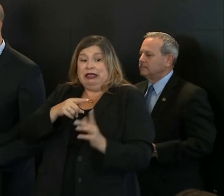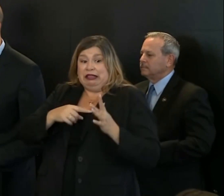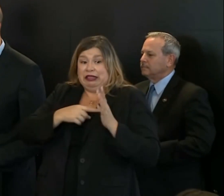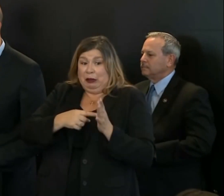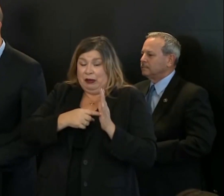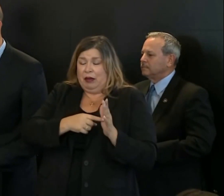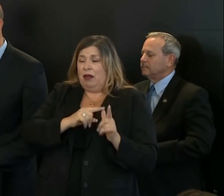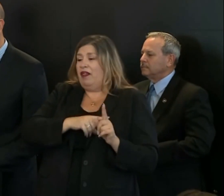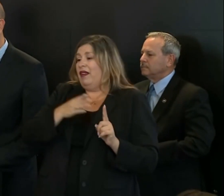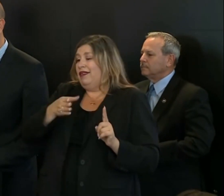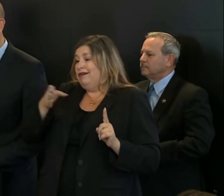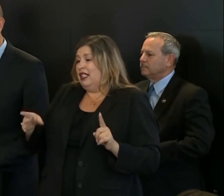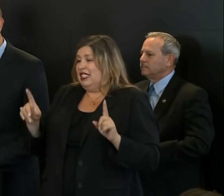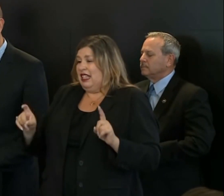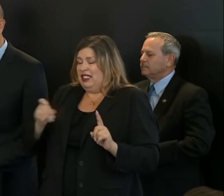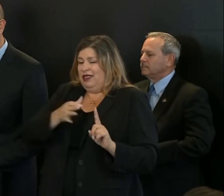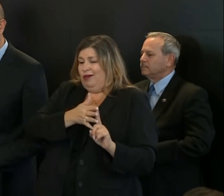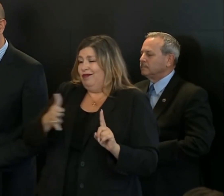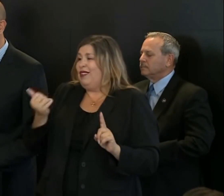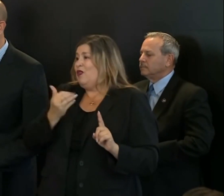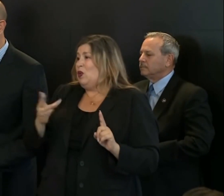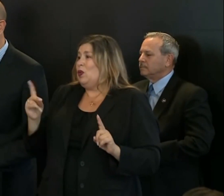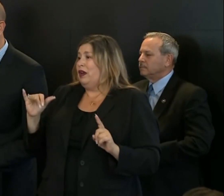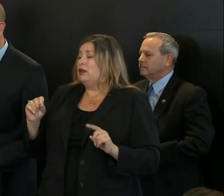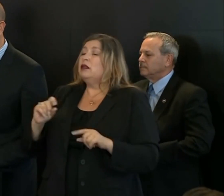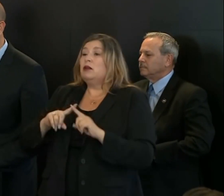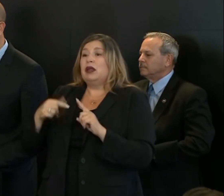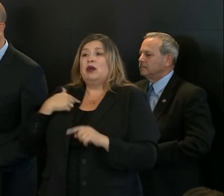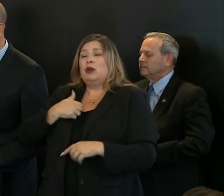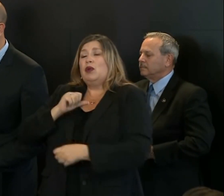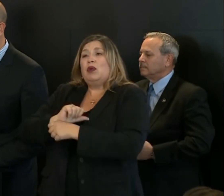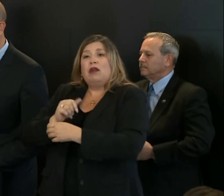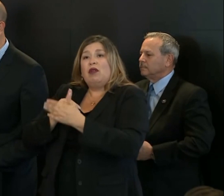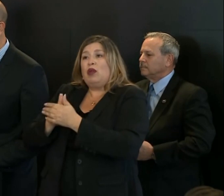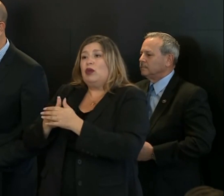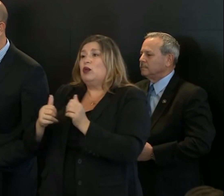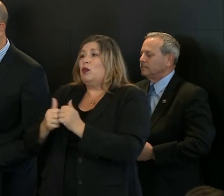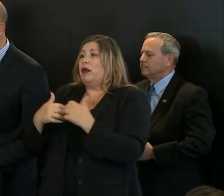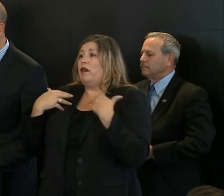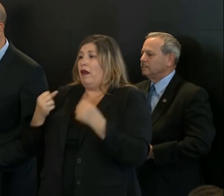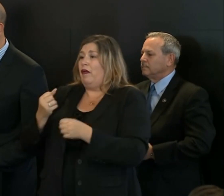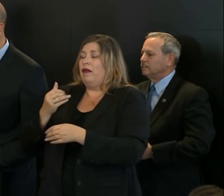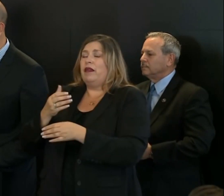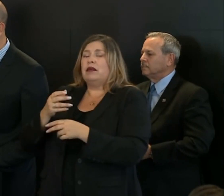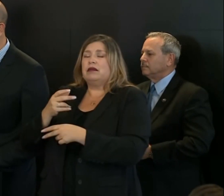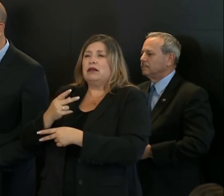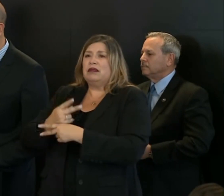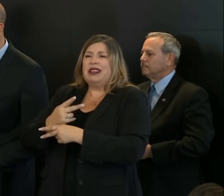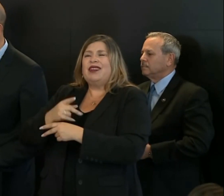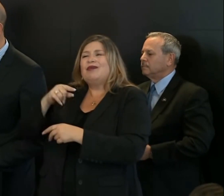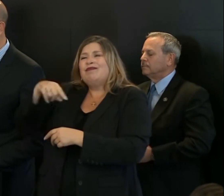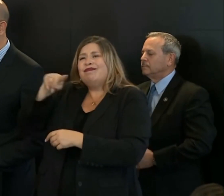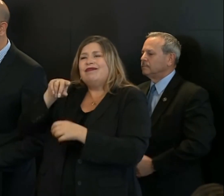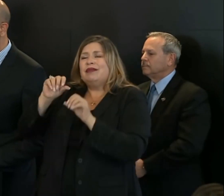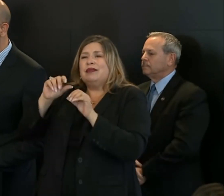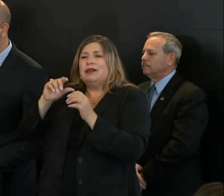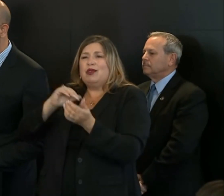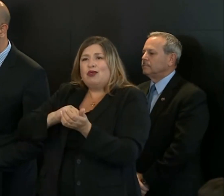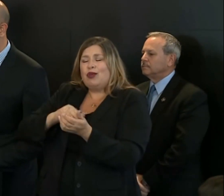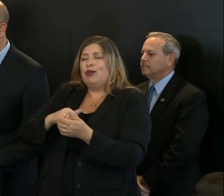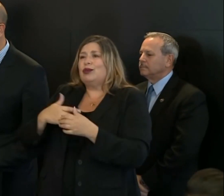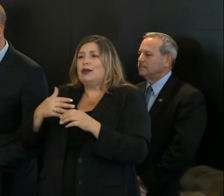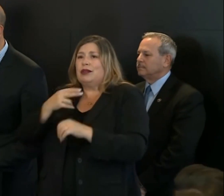test actually occurred. But we have been working closely with those healthcare delivery systems that took care of her, as well